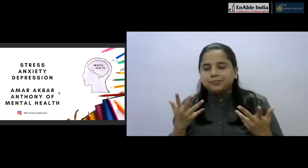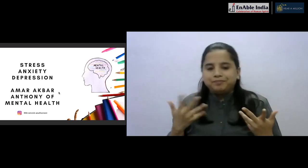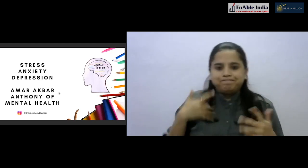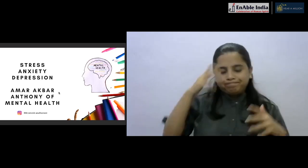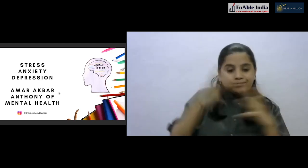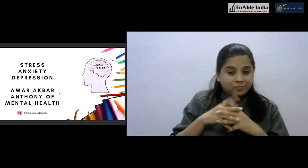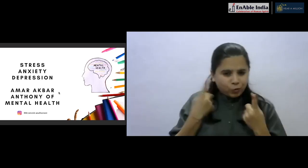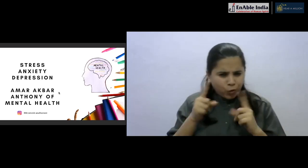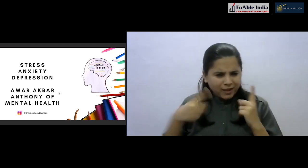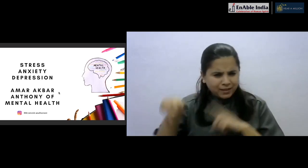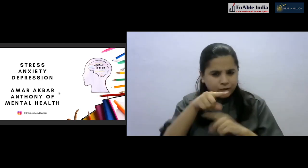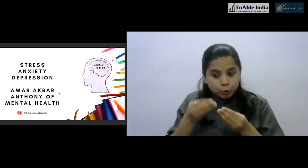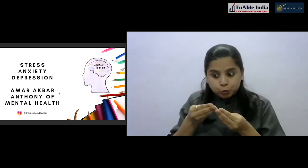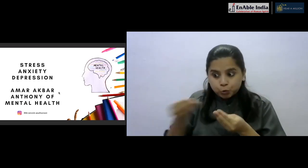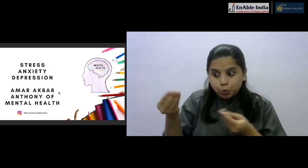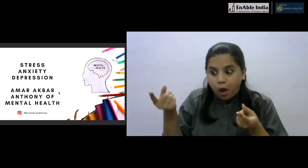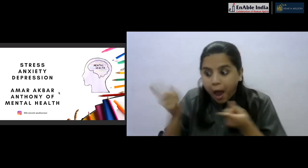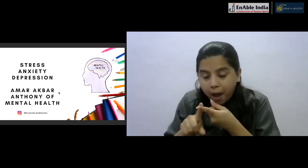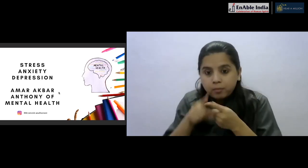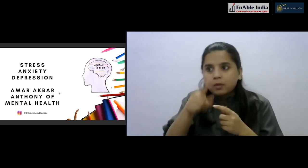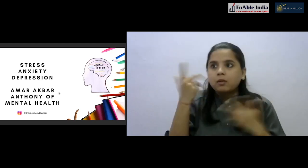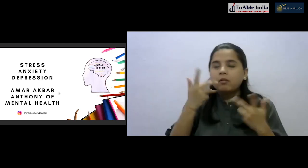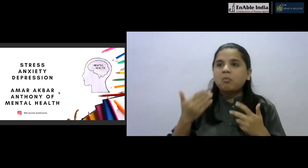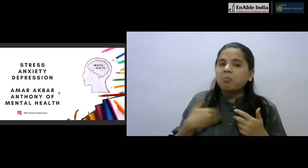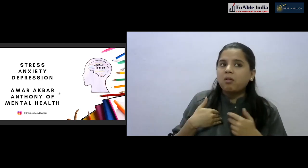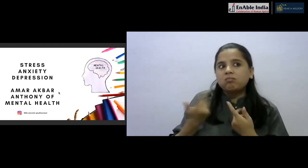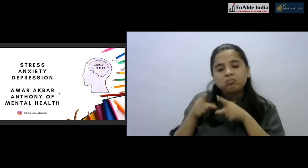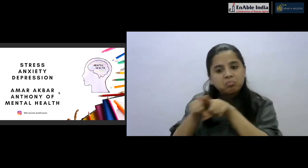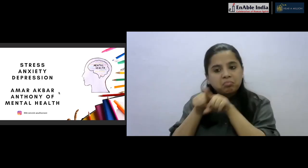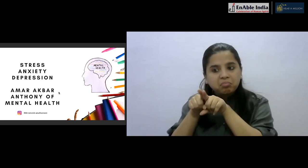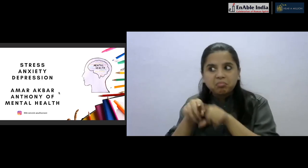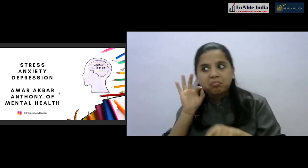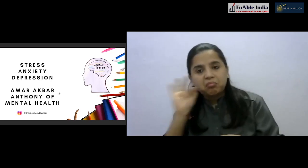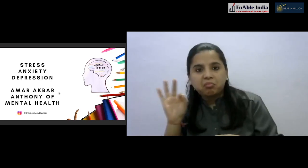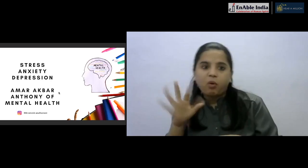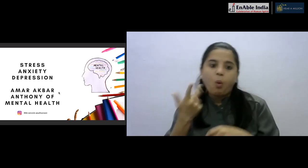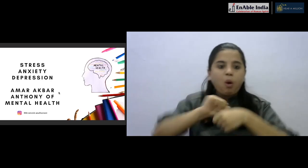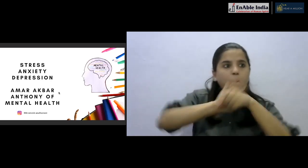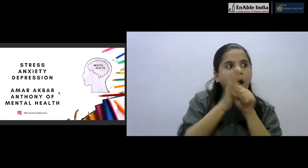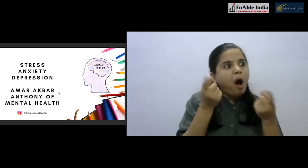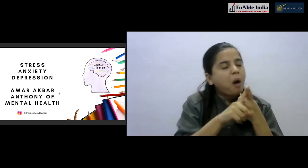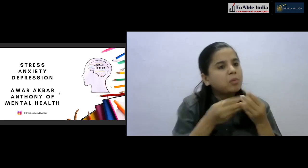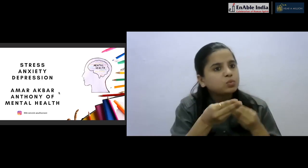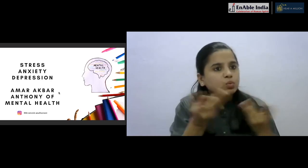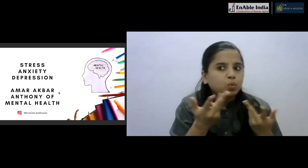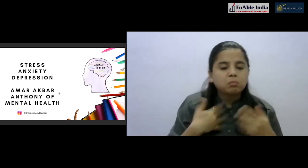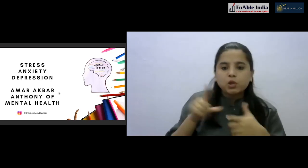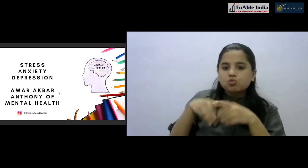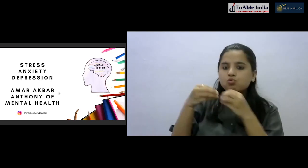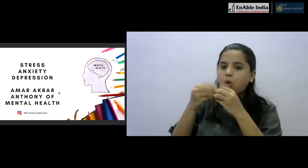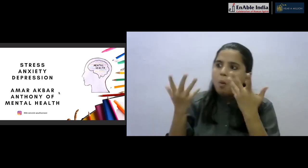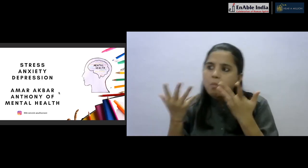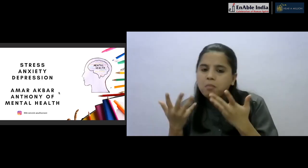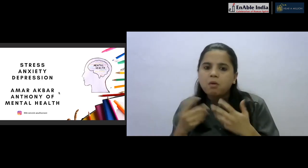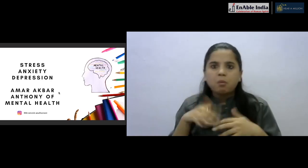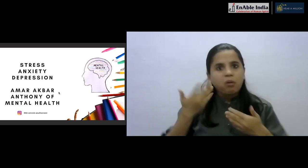Think about it. What is going to happen about my relationship? What is going to happen with pandemic? What is going to happen with my job? Will